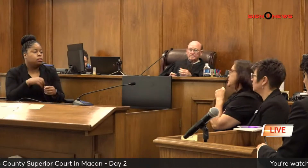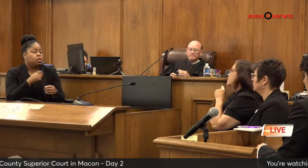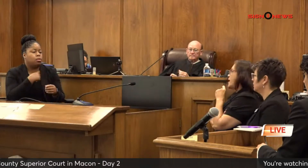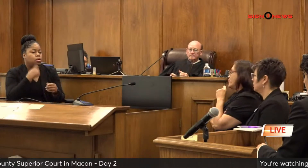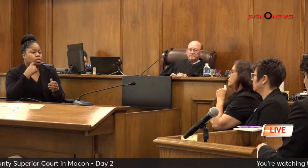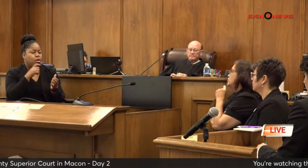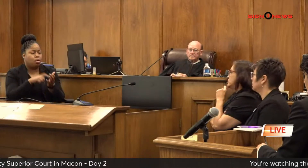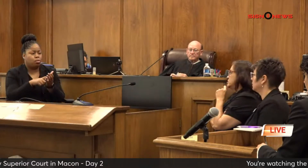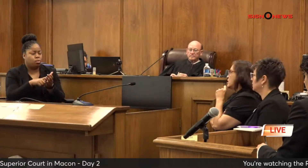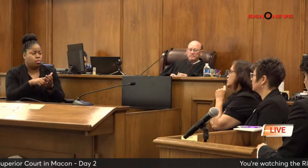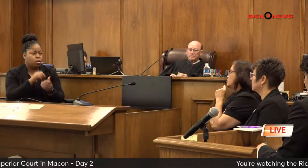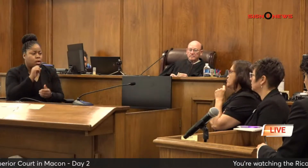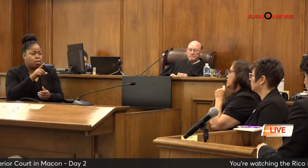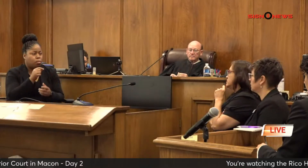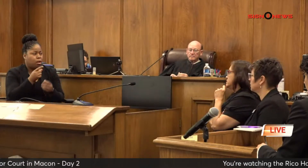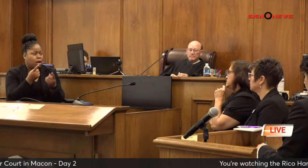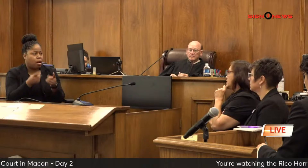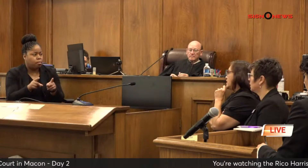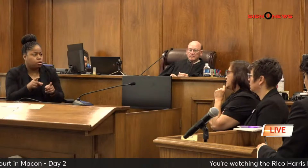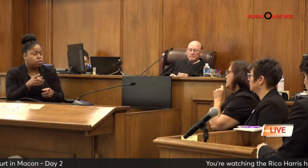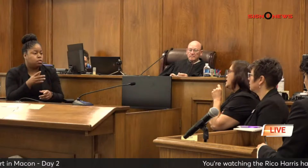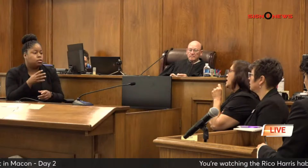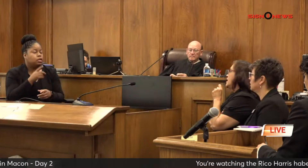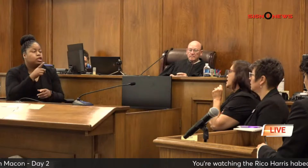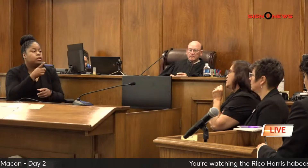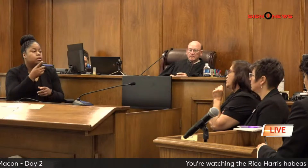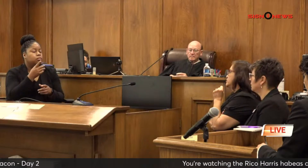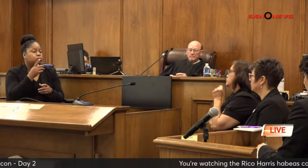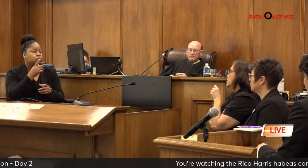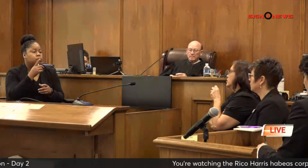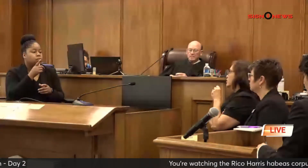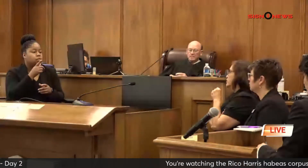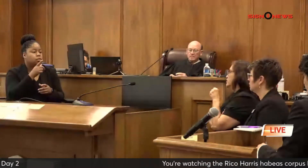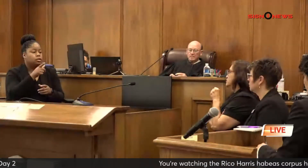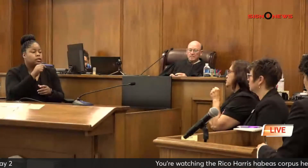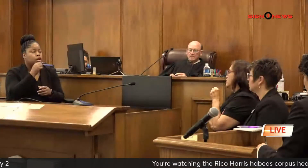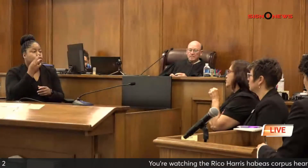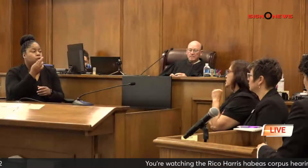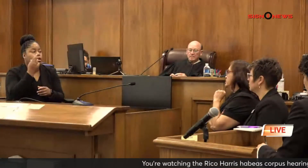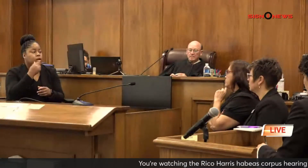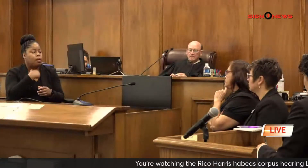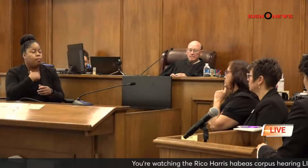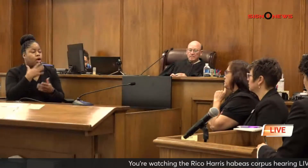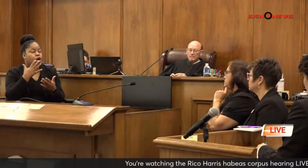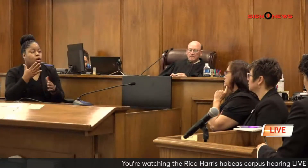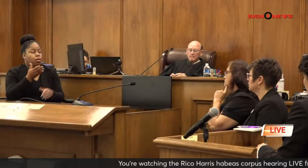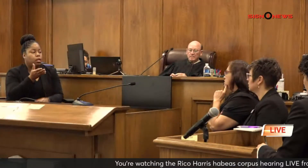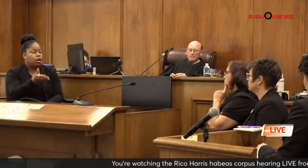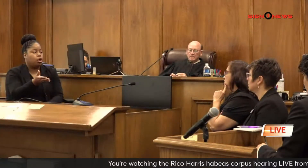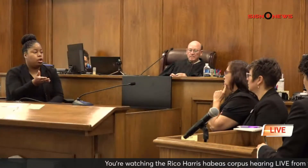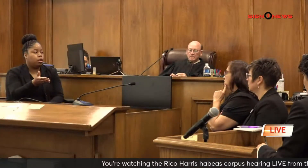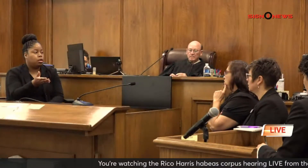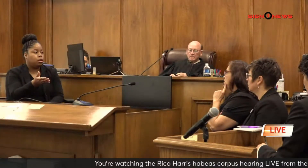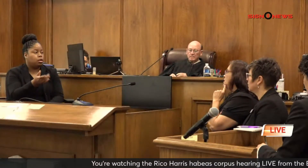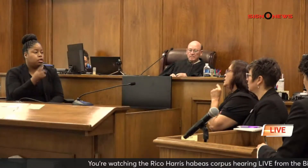She was in the bathroom using socks with balls inside, and I noticed her hurting herself, causing bruises.